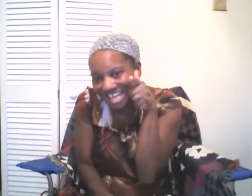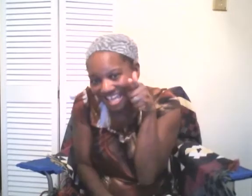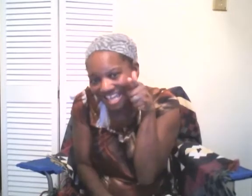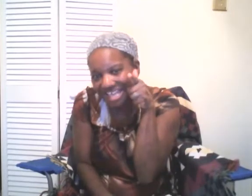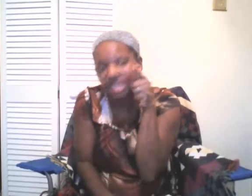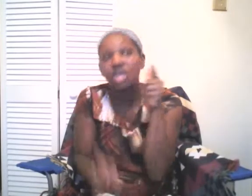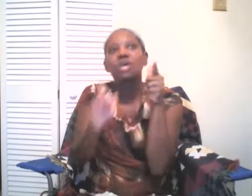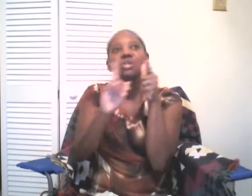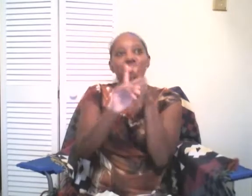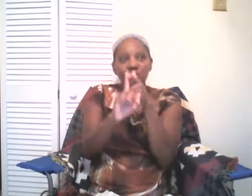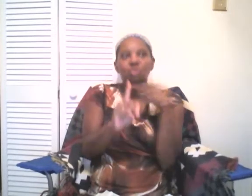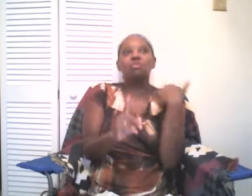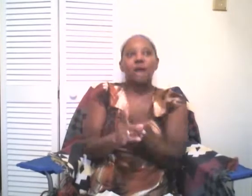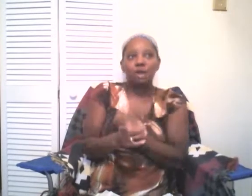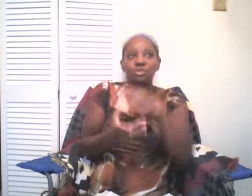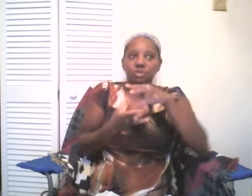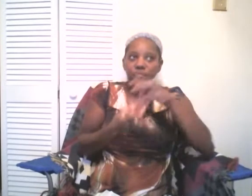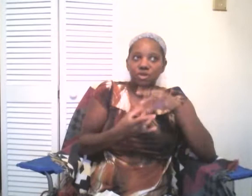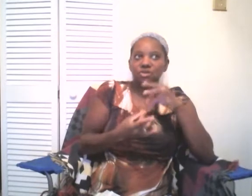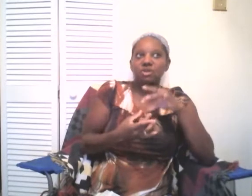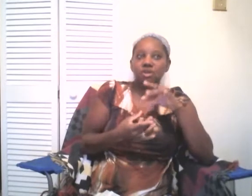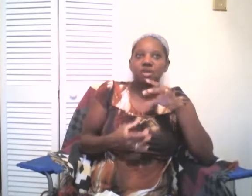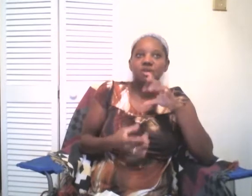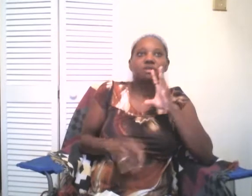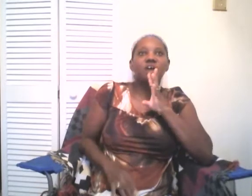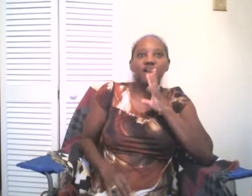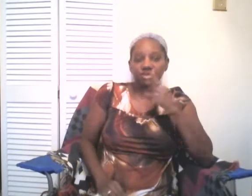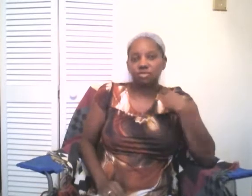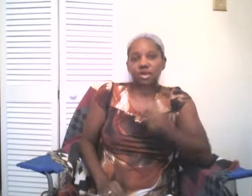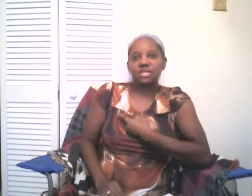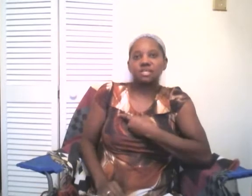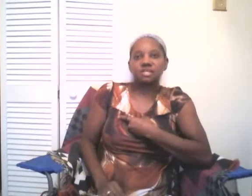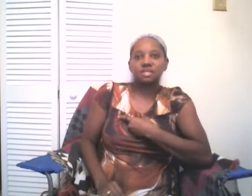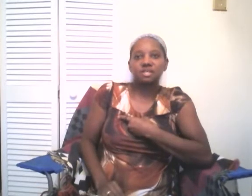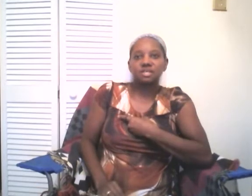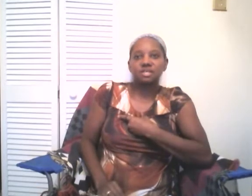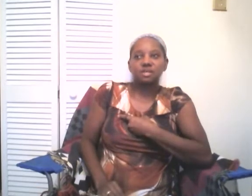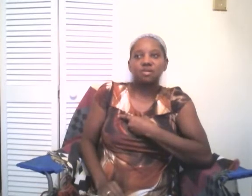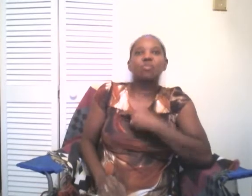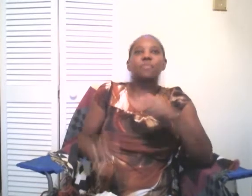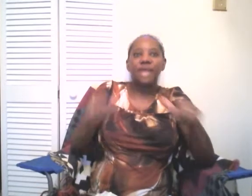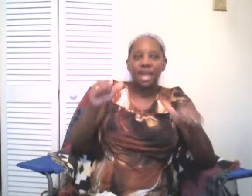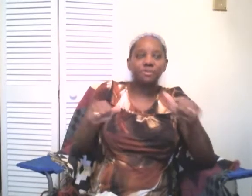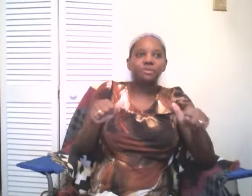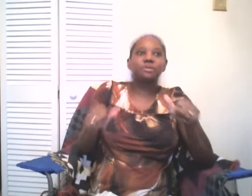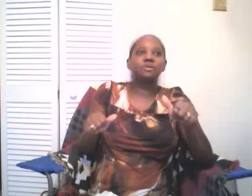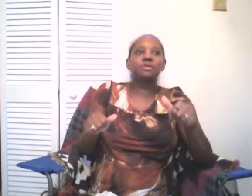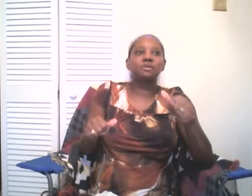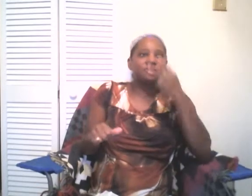listen to our spirits talking to us, we'll be able to